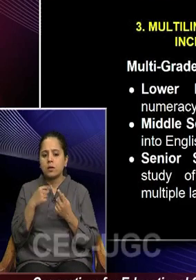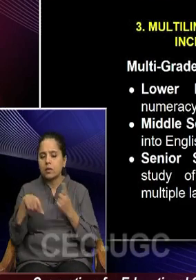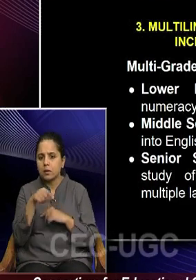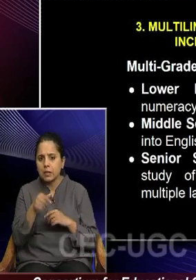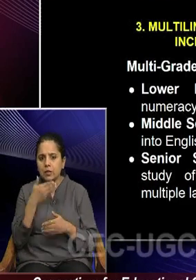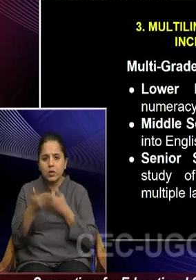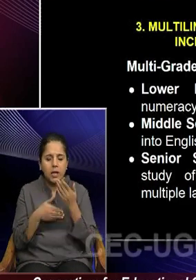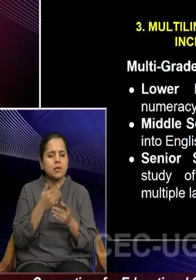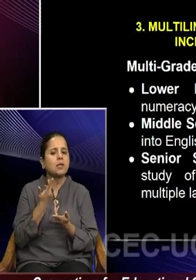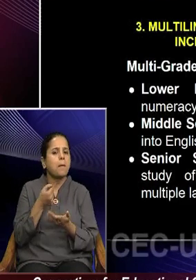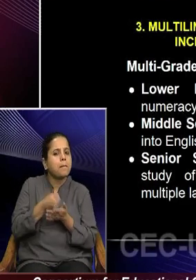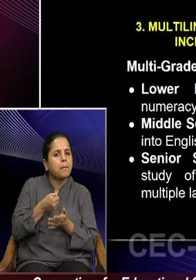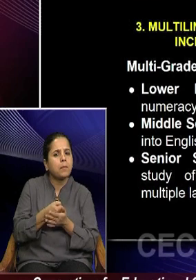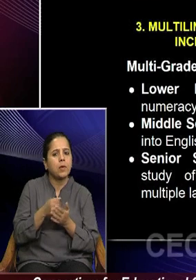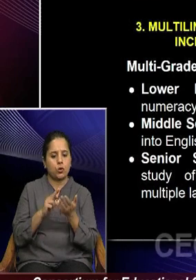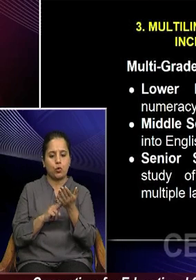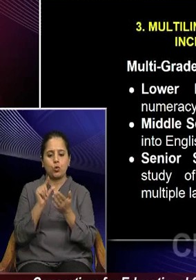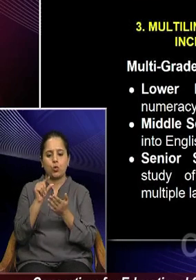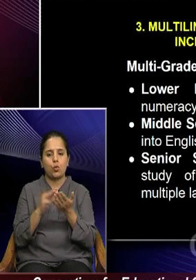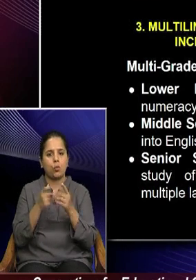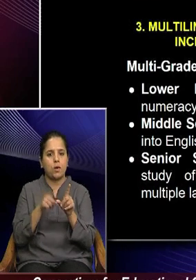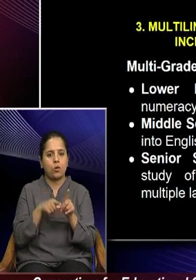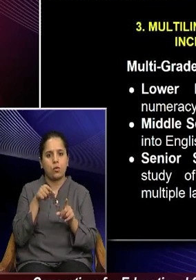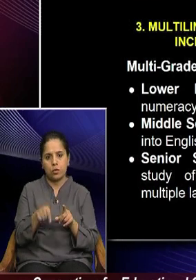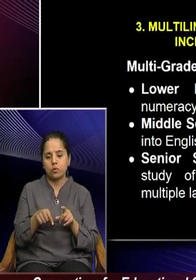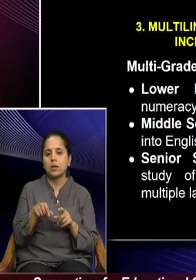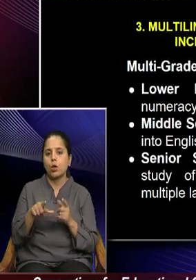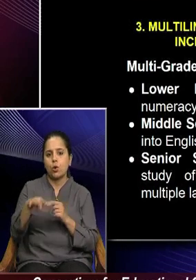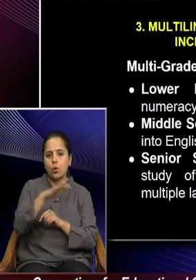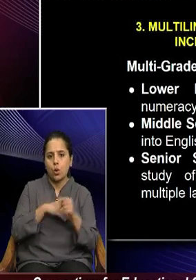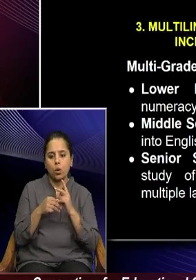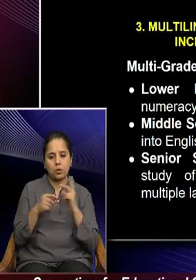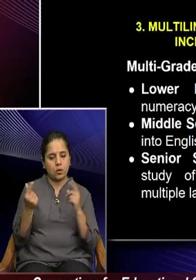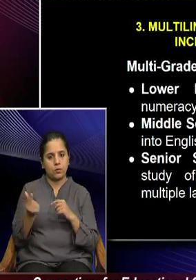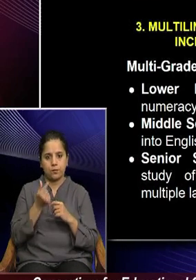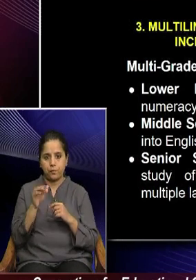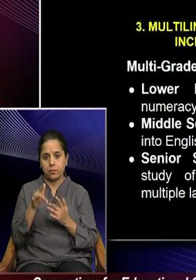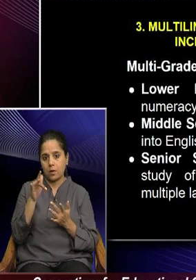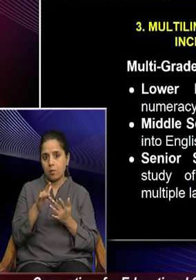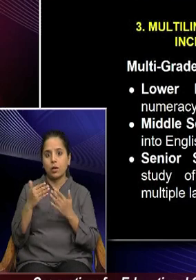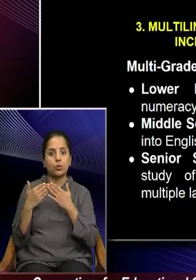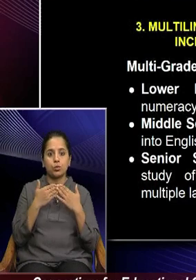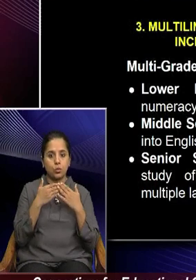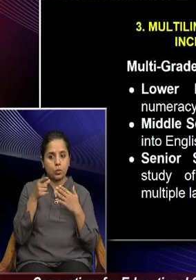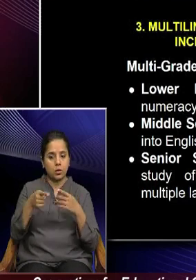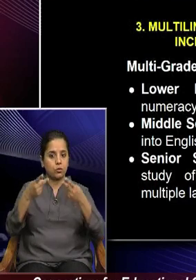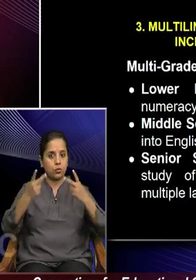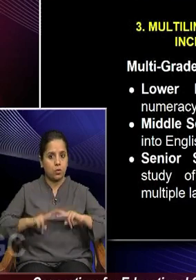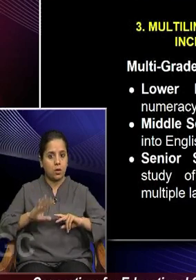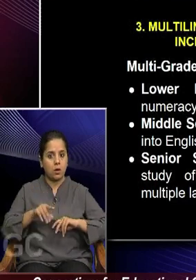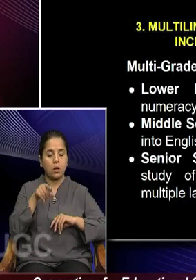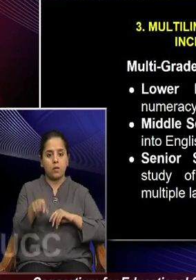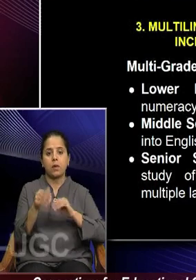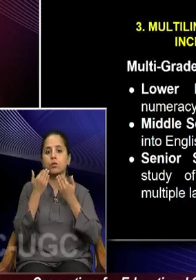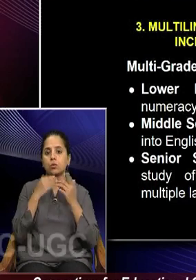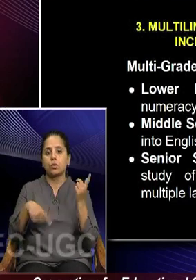the basic numerology using the local rhythms. Middle school translates the songs